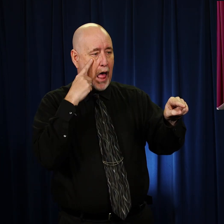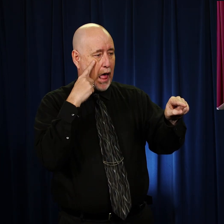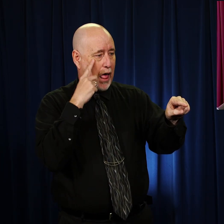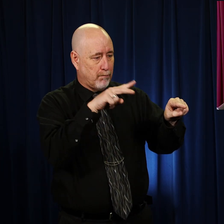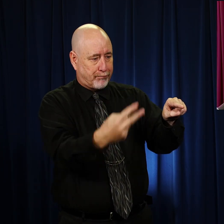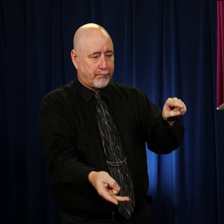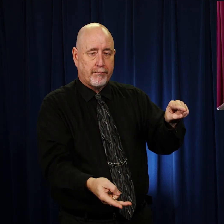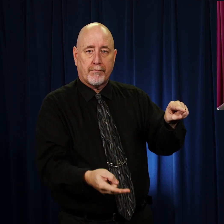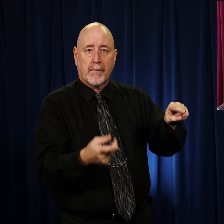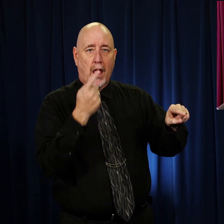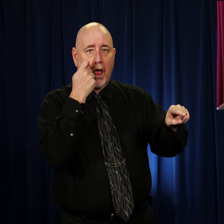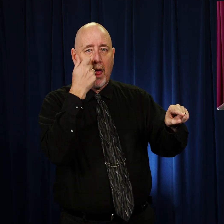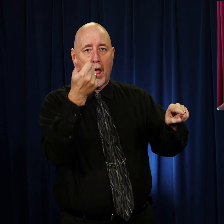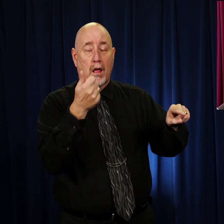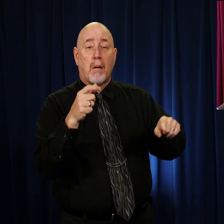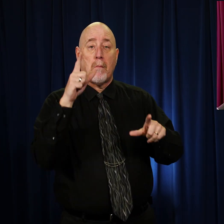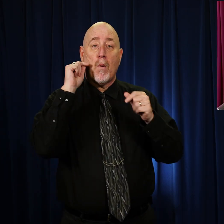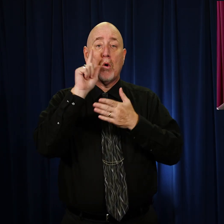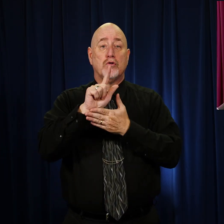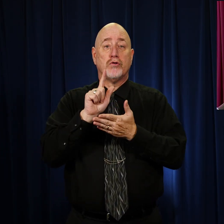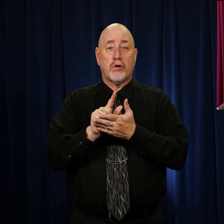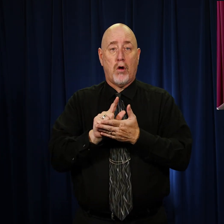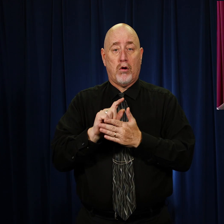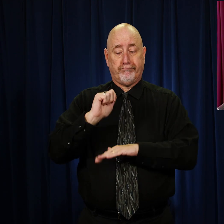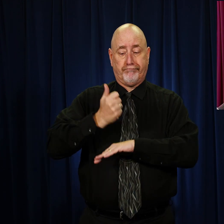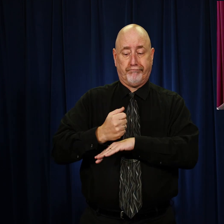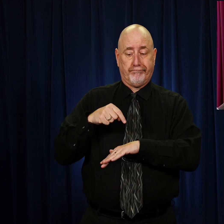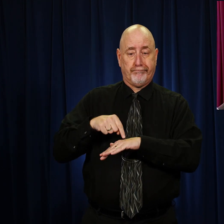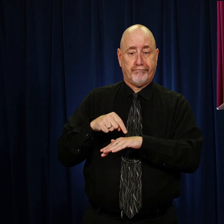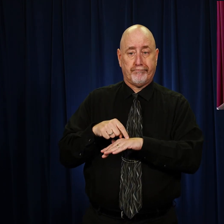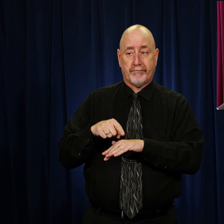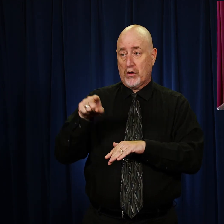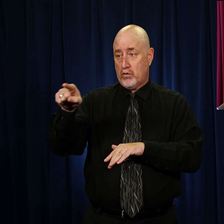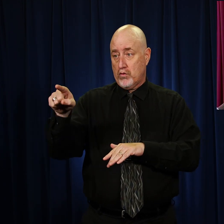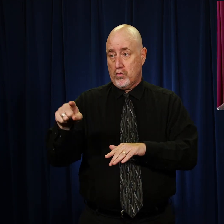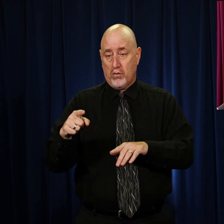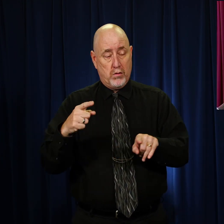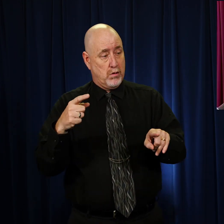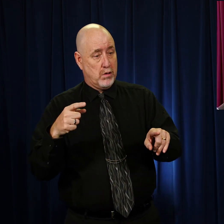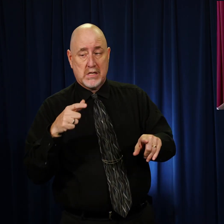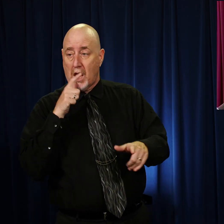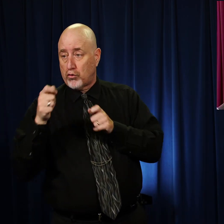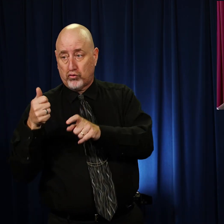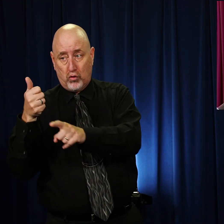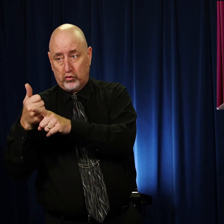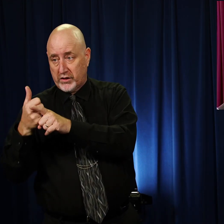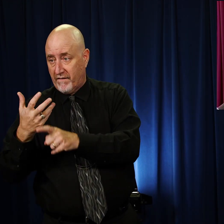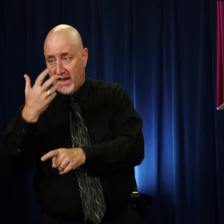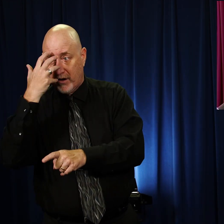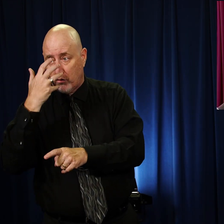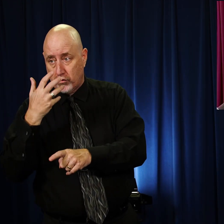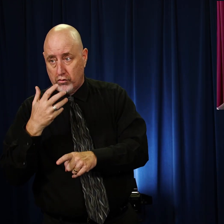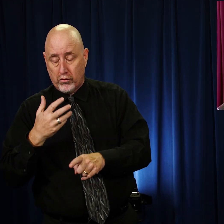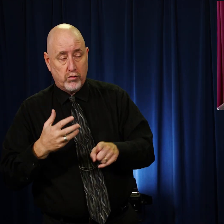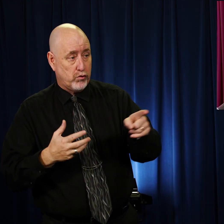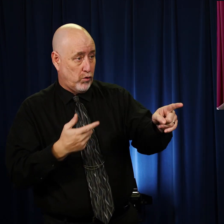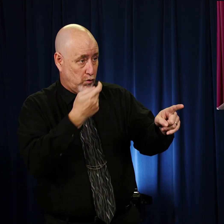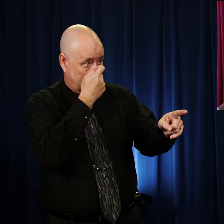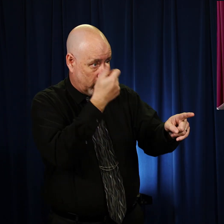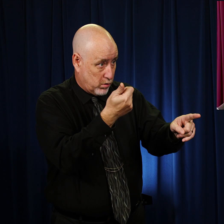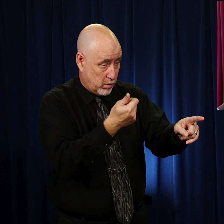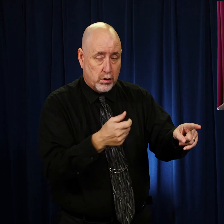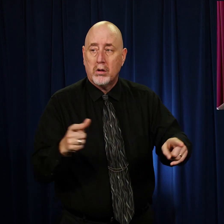eye. Well, the law of Moses was such that that person then, because he did not control himself, will